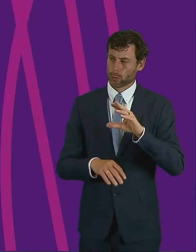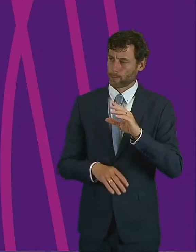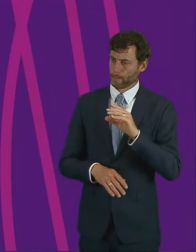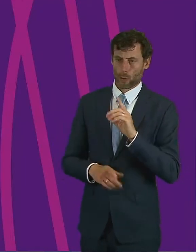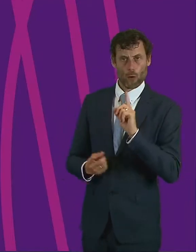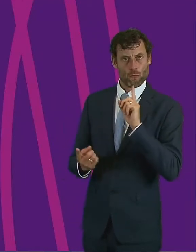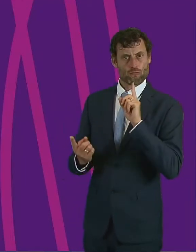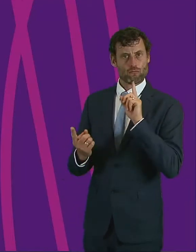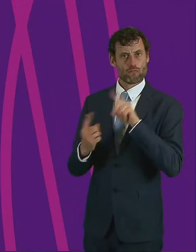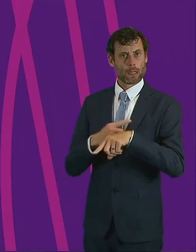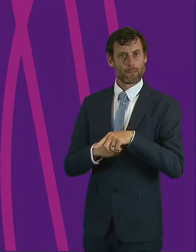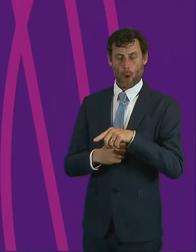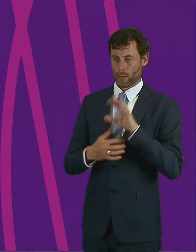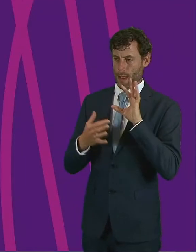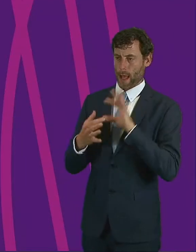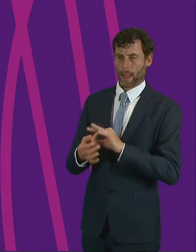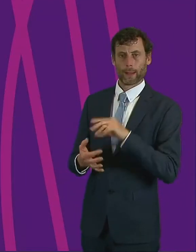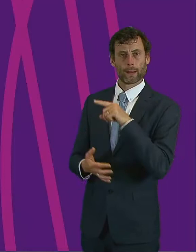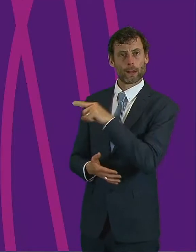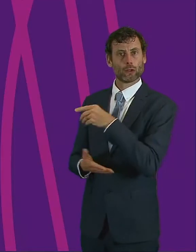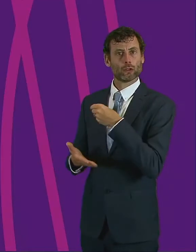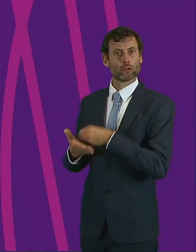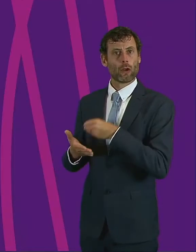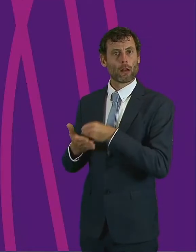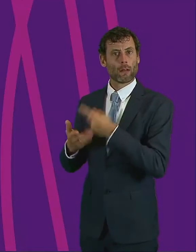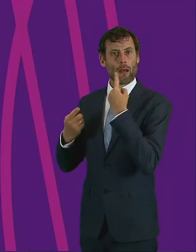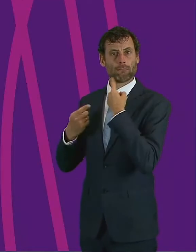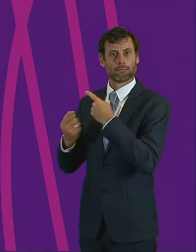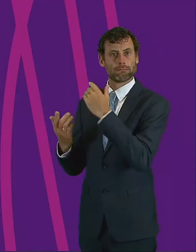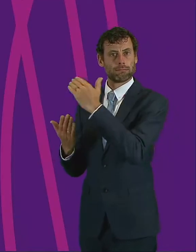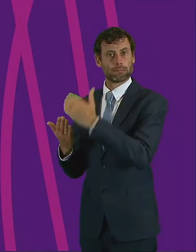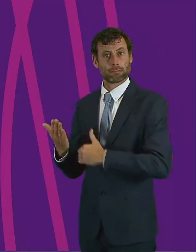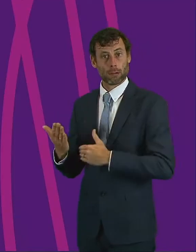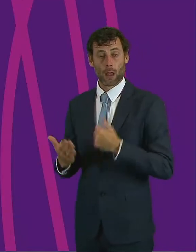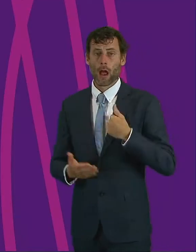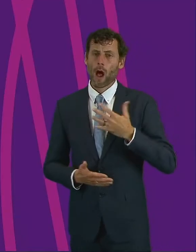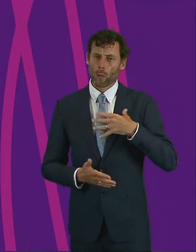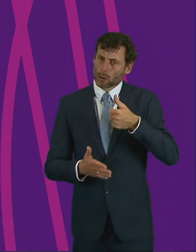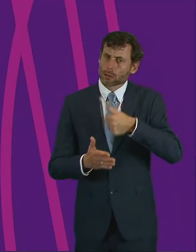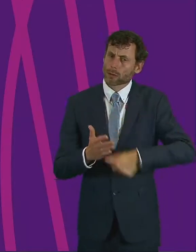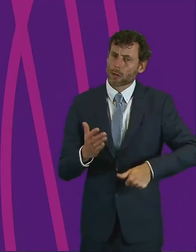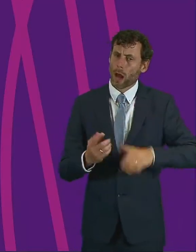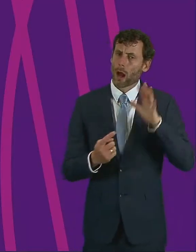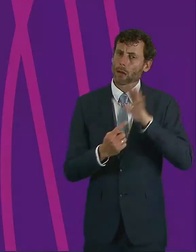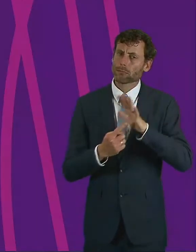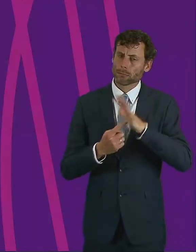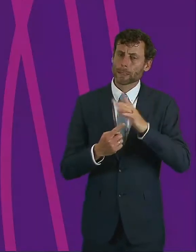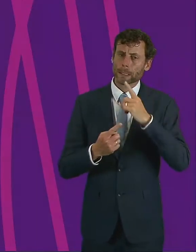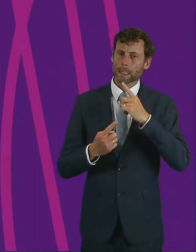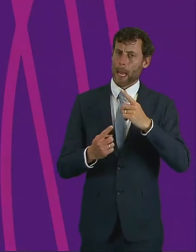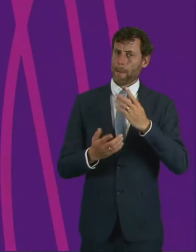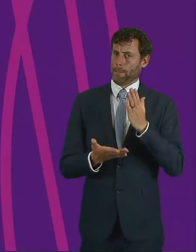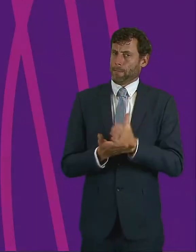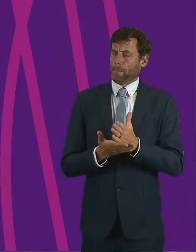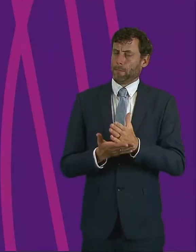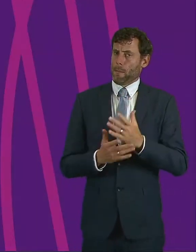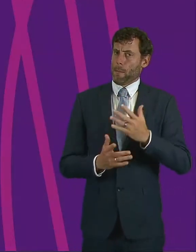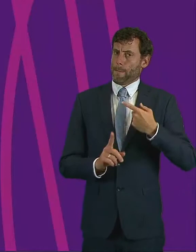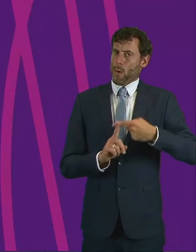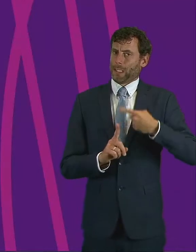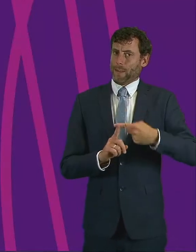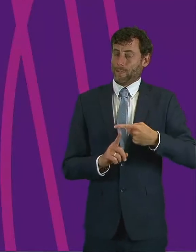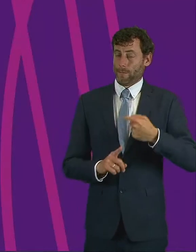saying something positive, that I welcome elements of the Chancellor's statement. Last week I called for an £80